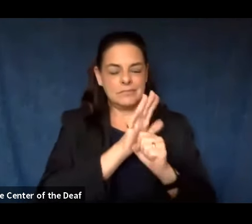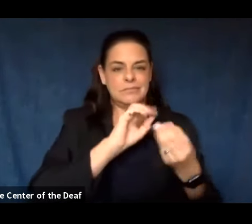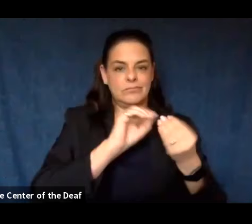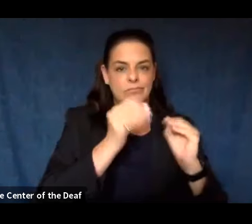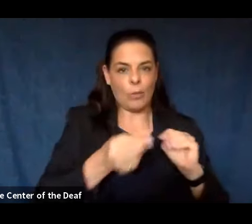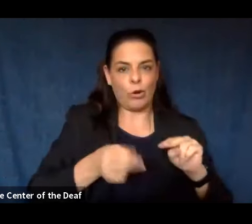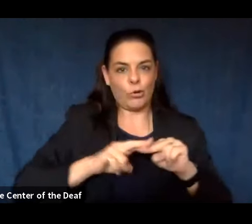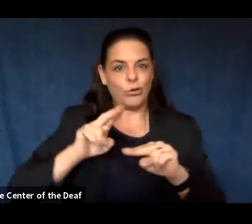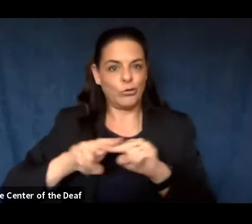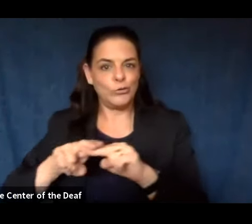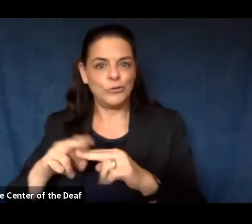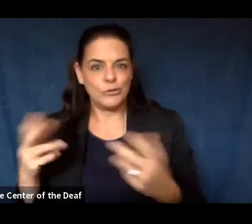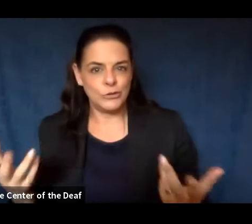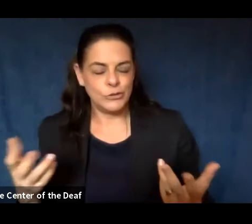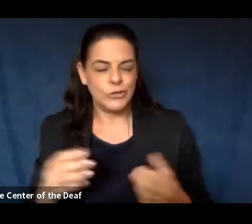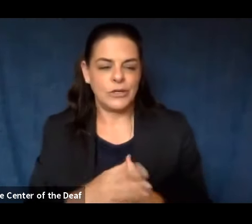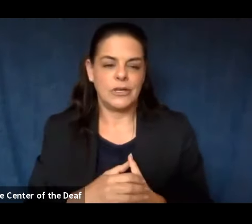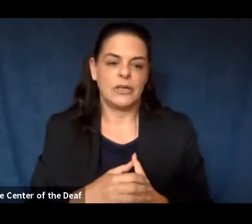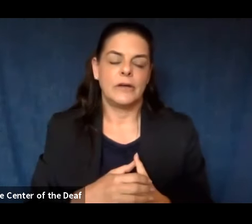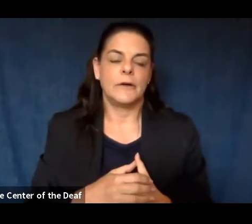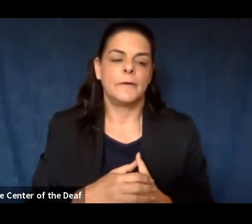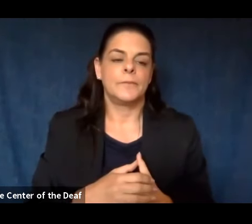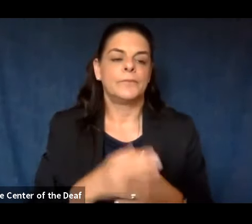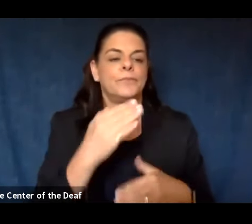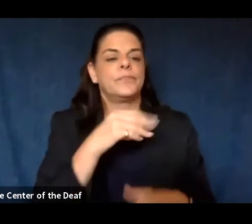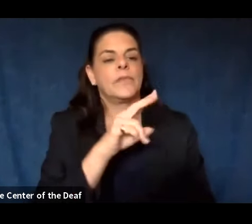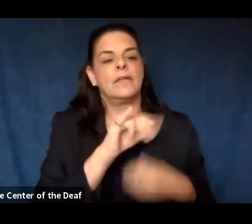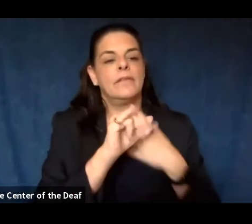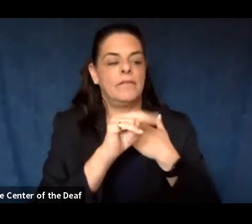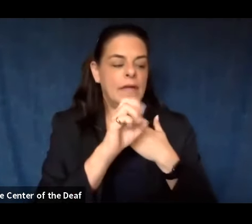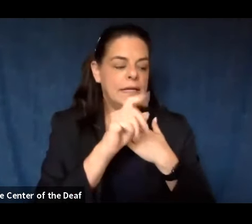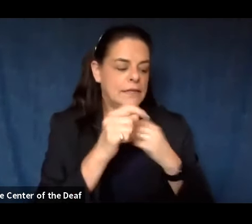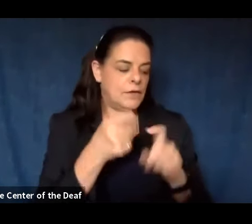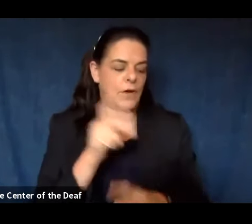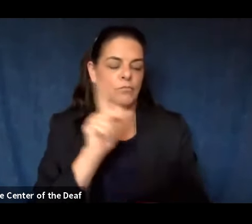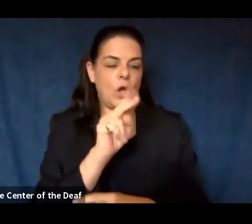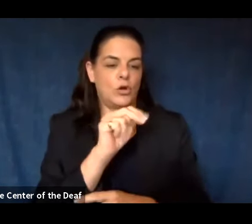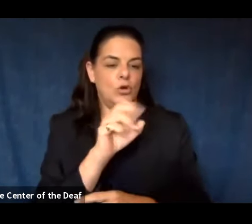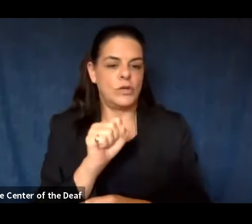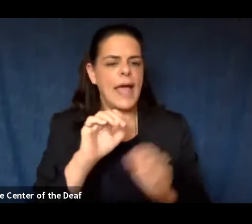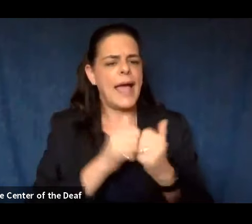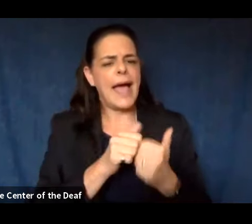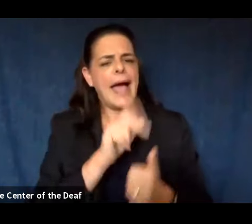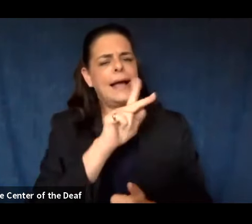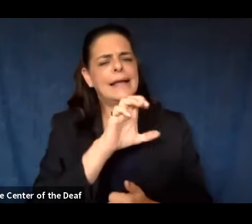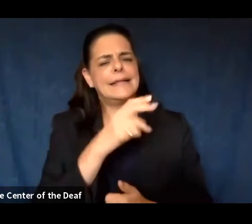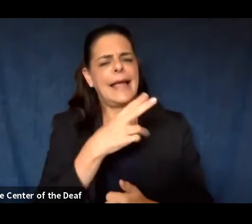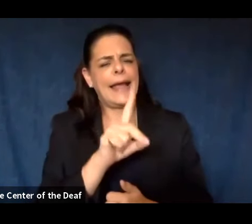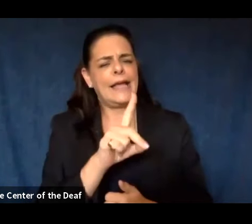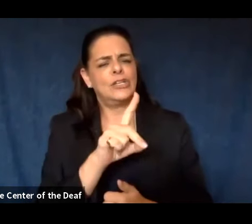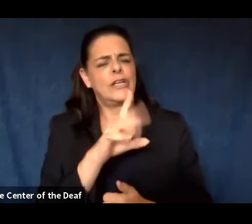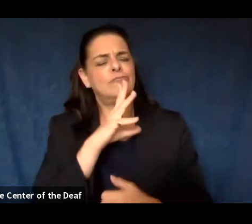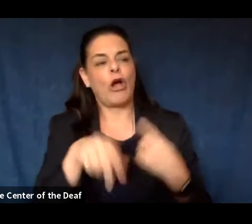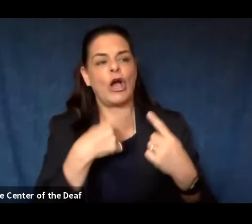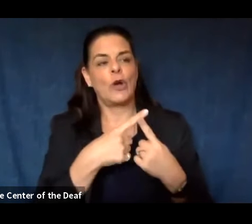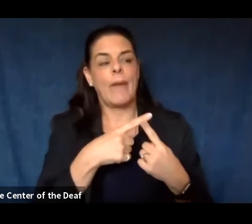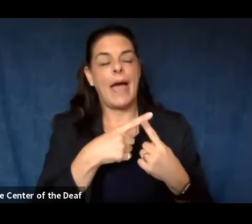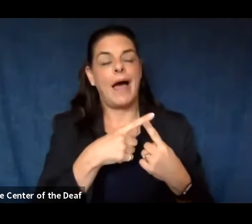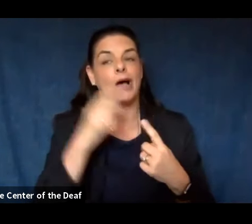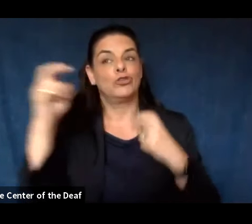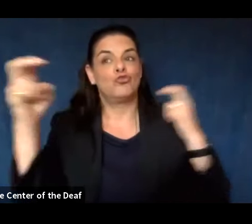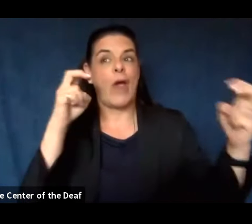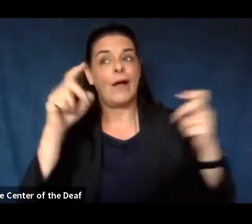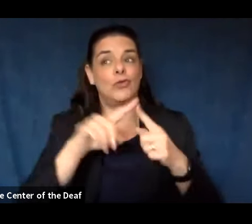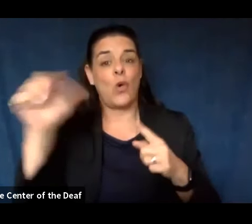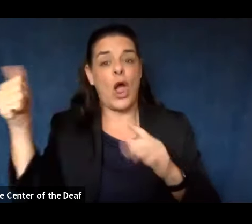more rapidly than we would like. From Vincent with the Sentinel, how does KCHD account for interstate travelers and their